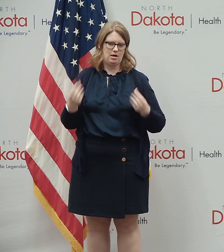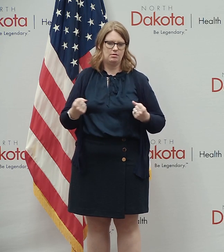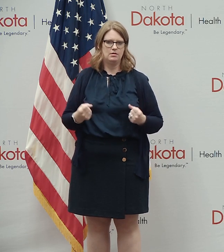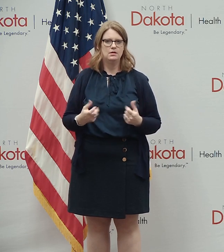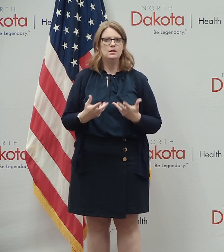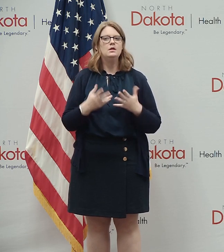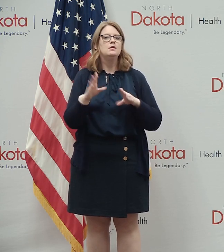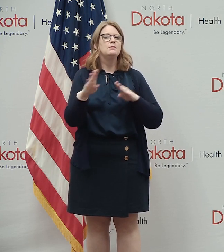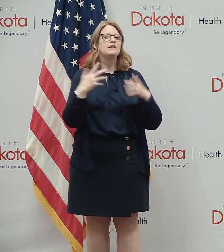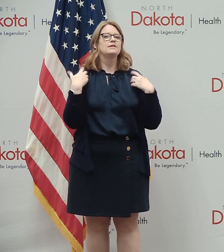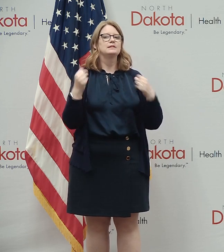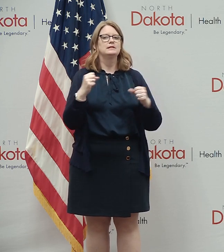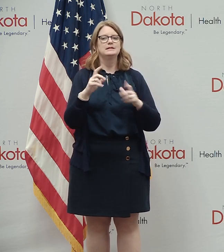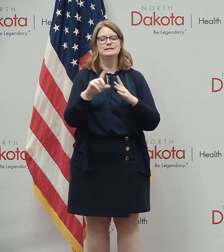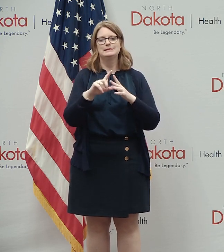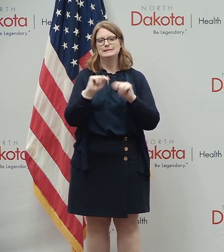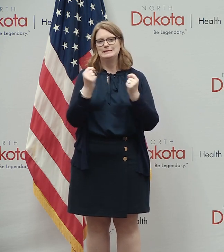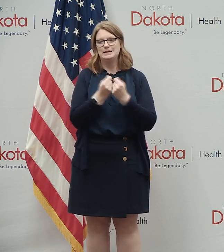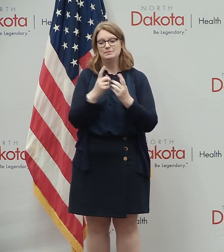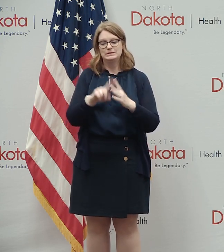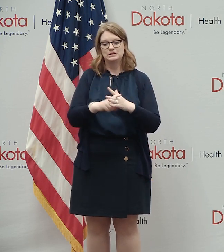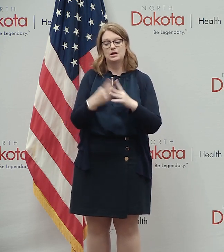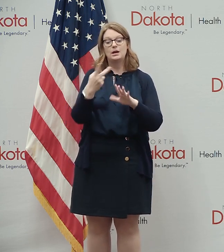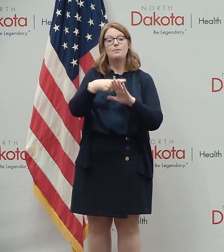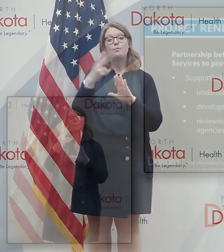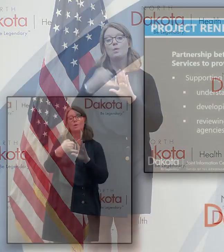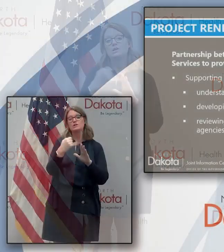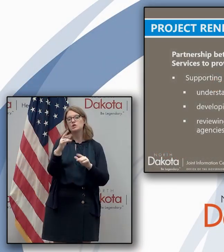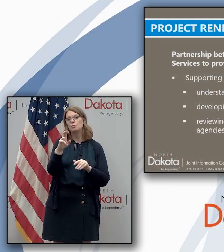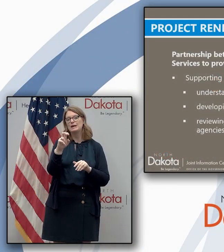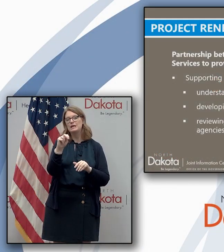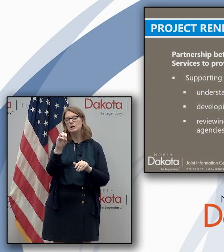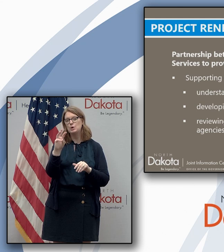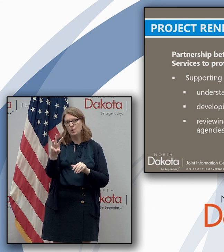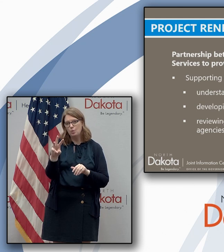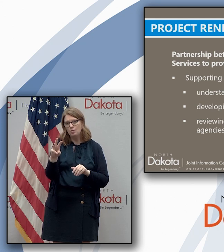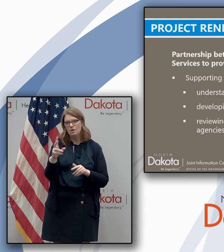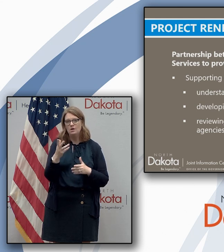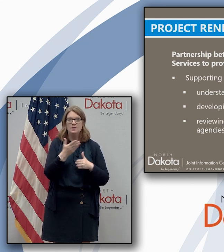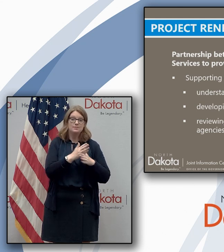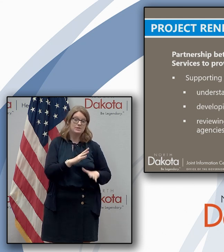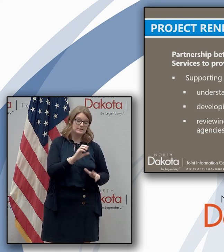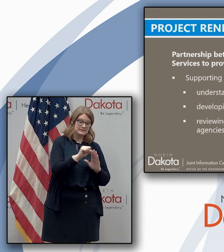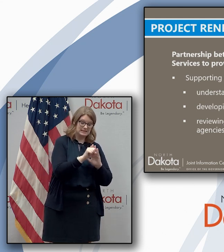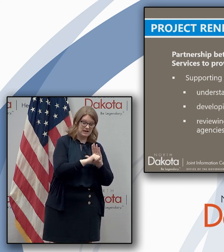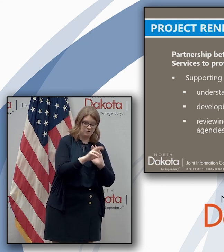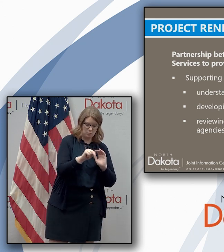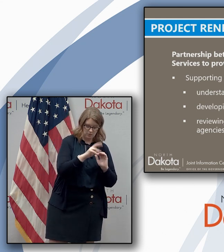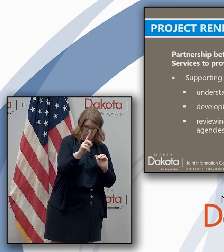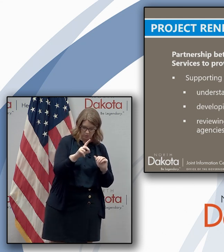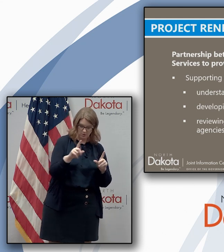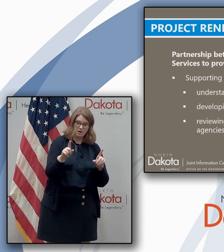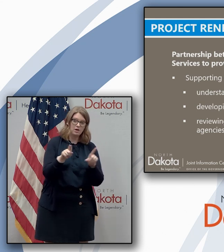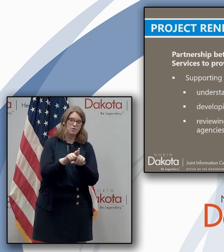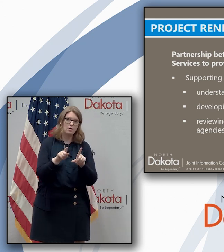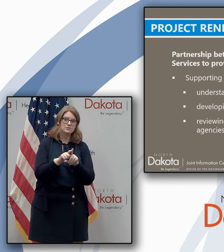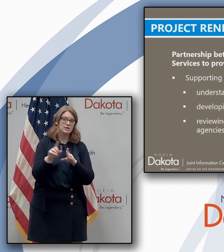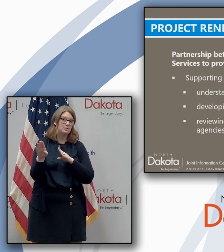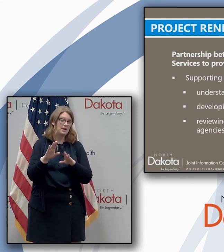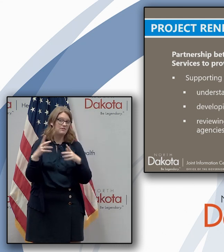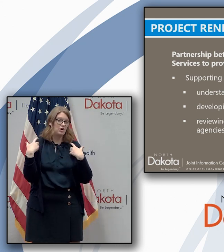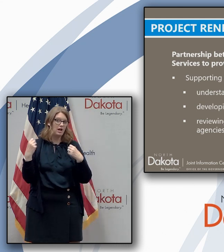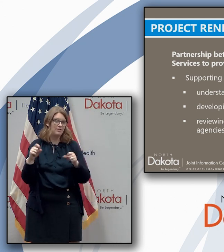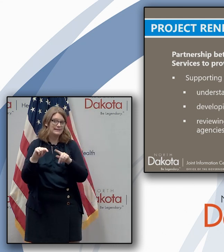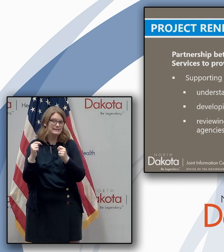behavioral health team is launching Project Renew. This is a partnership between the state of North Dakota and the behavioral